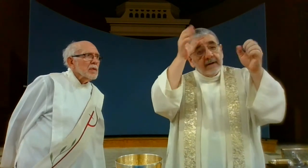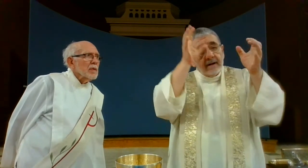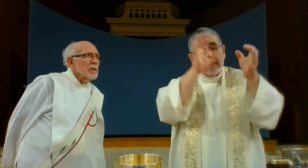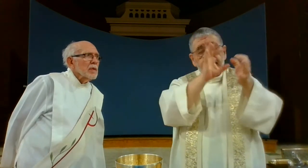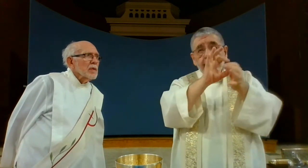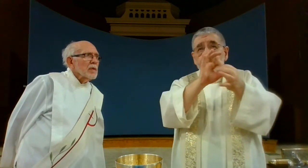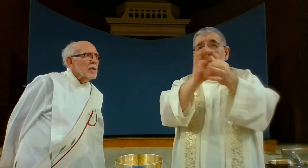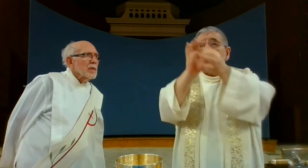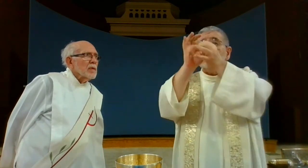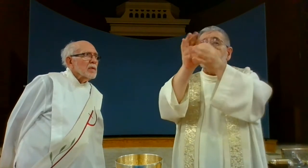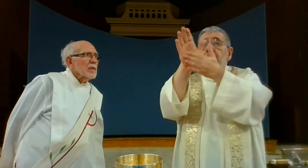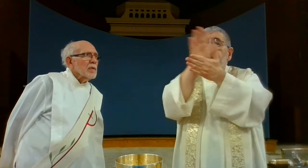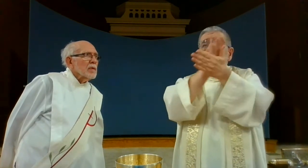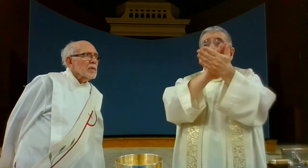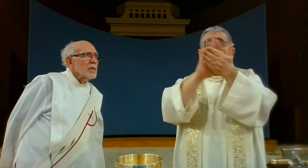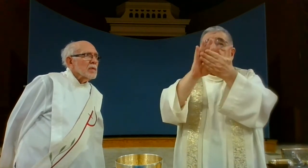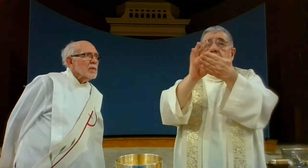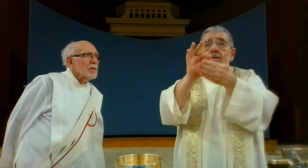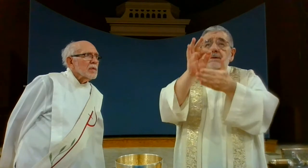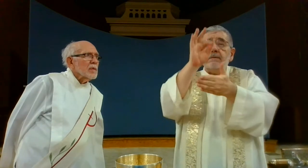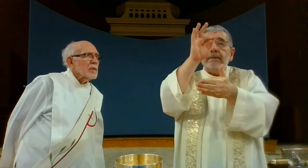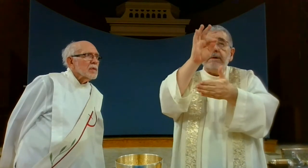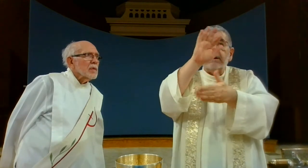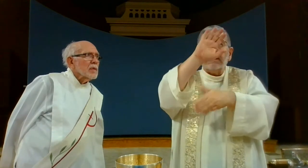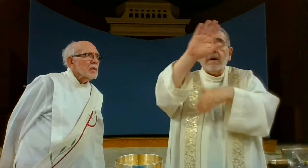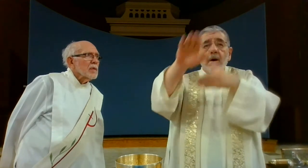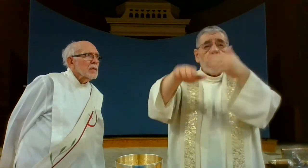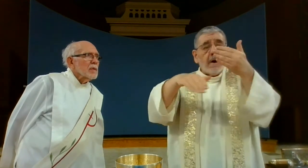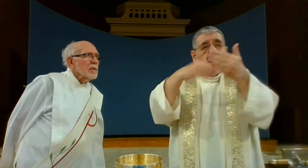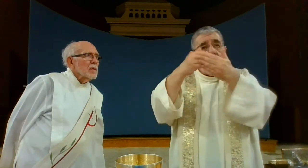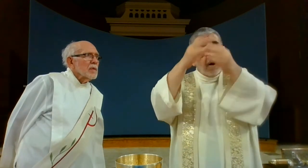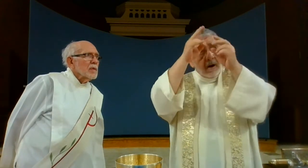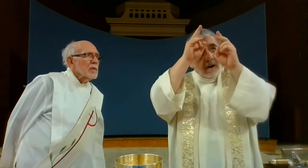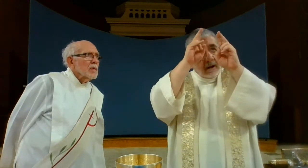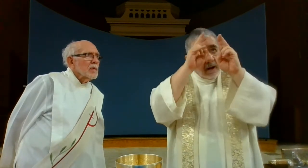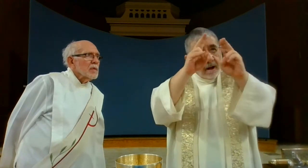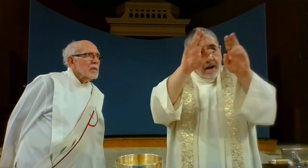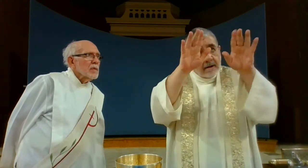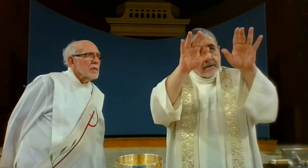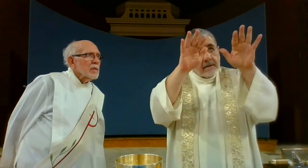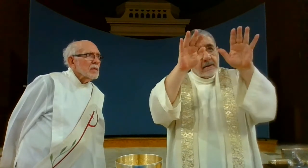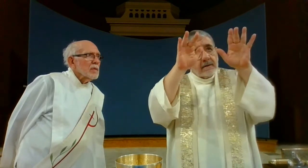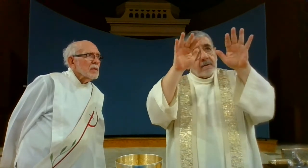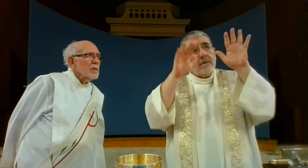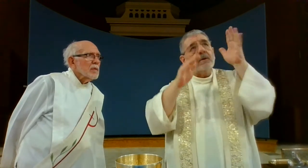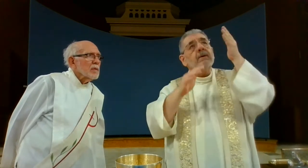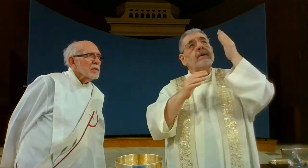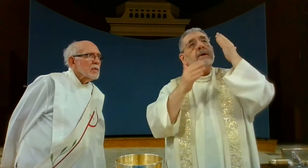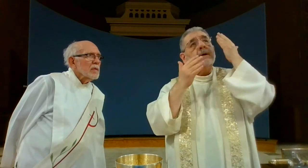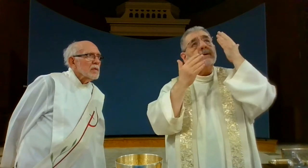God, Almighty Father, in the unity of the Holy Spirit, all glory and honor is yours,